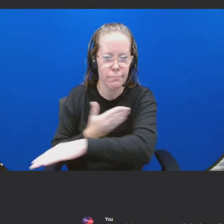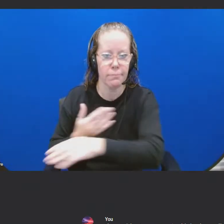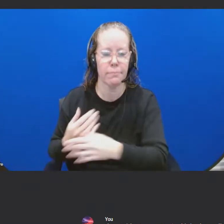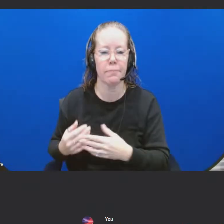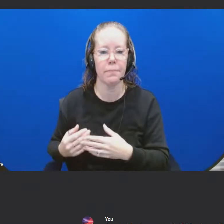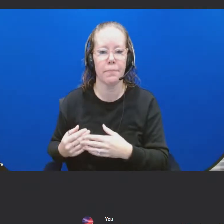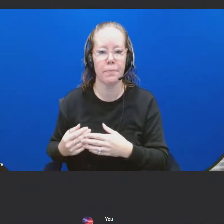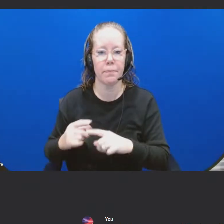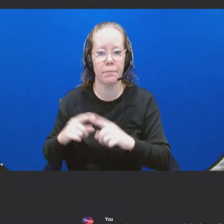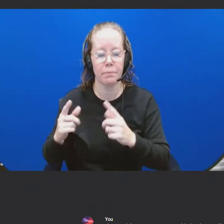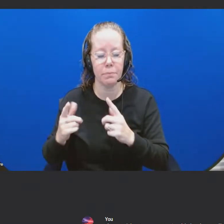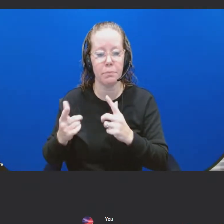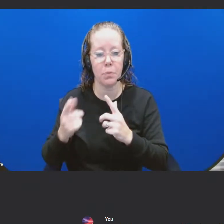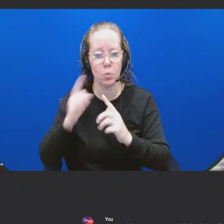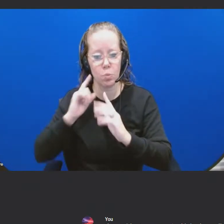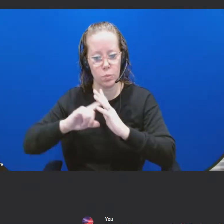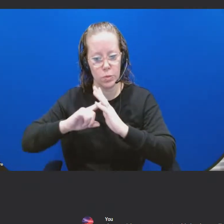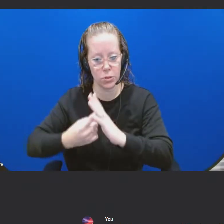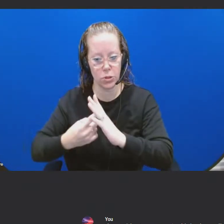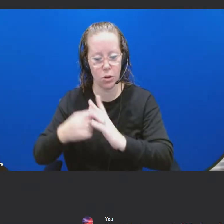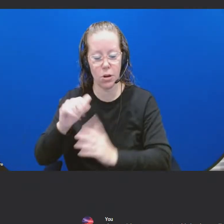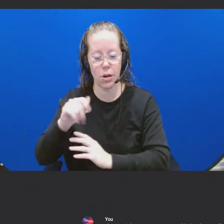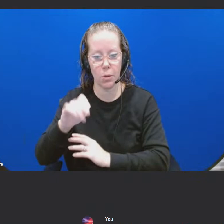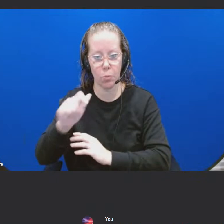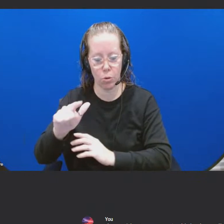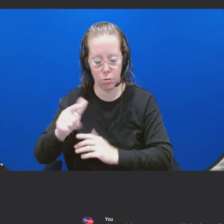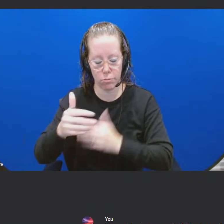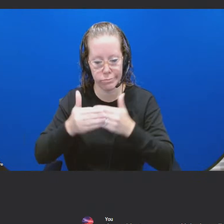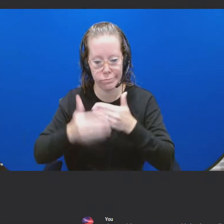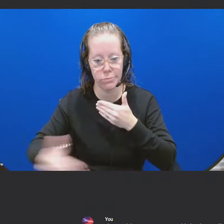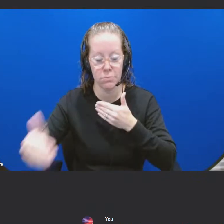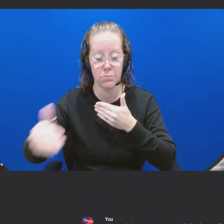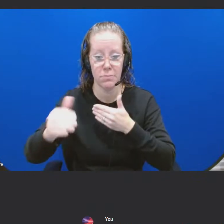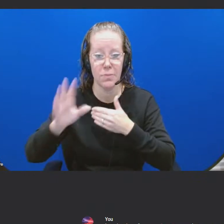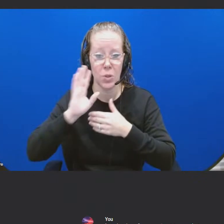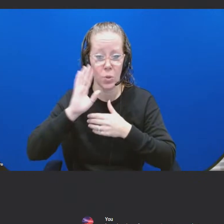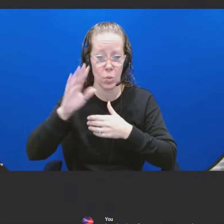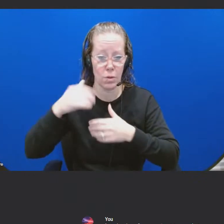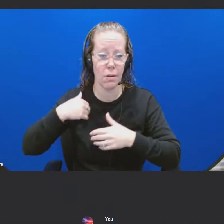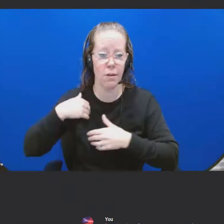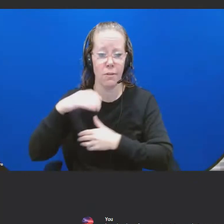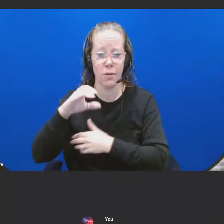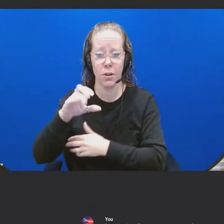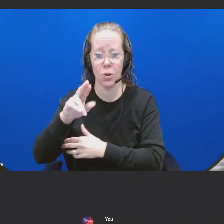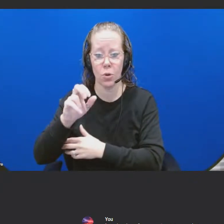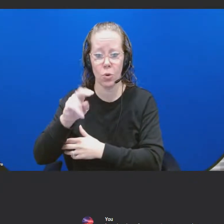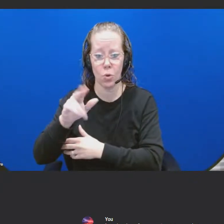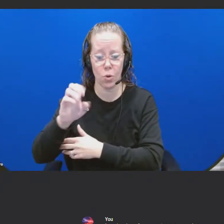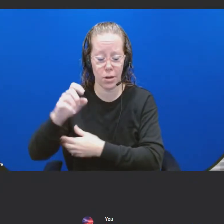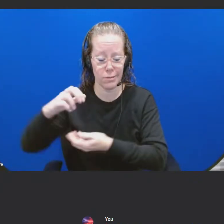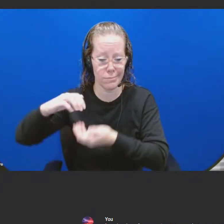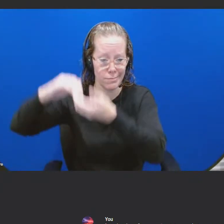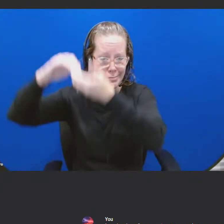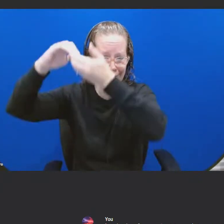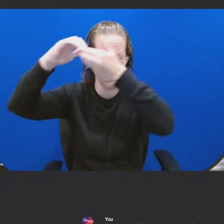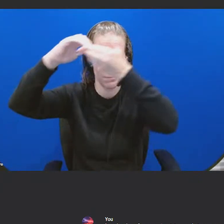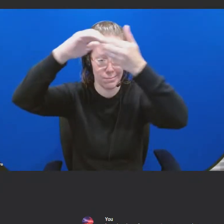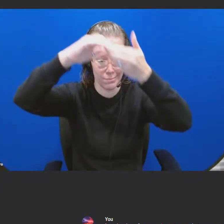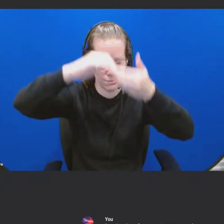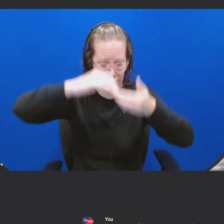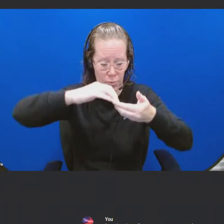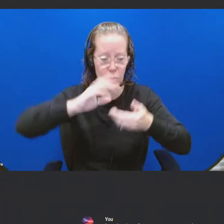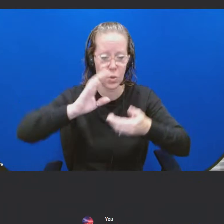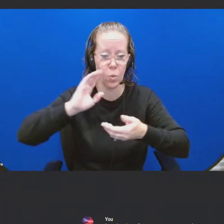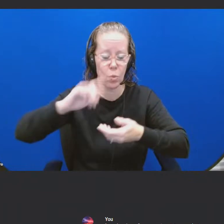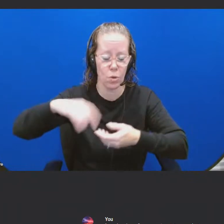lifting will begin in April. There will be cranes on the property. We have submitted a work plan to the